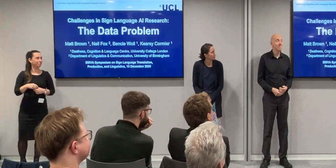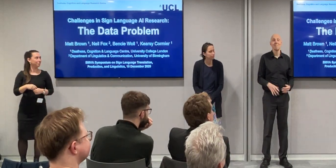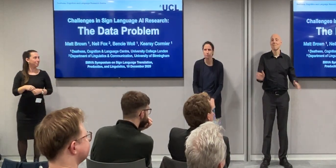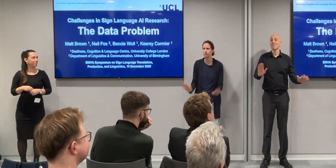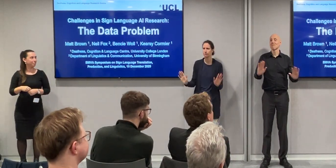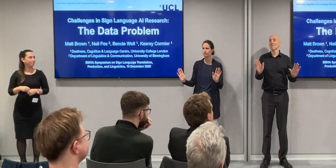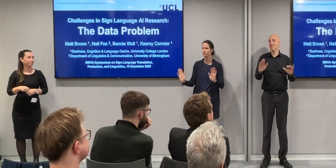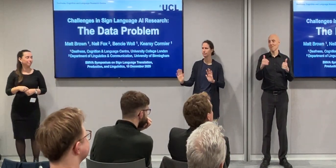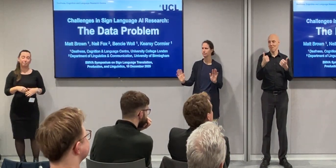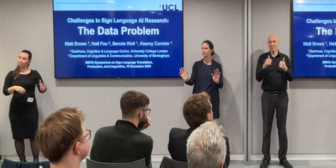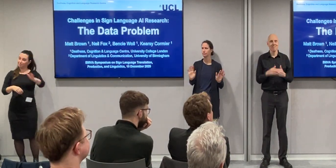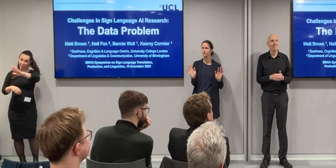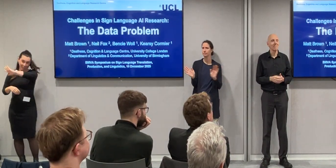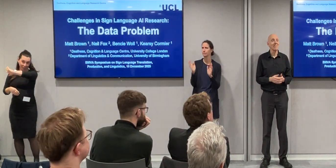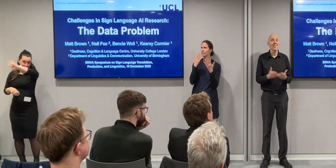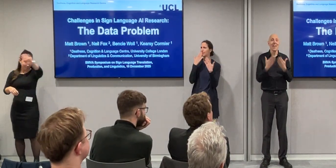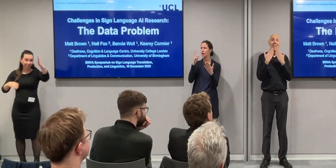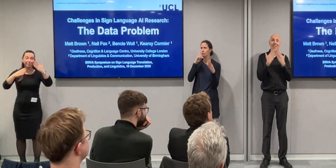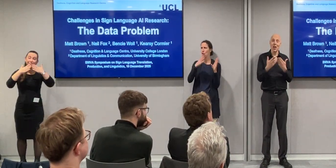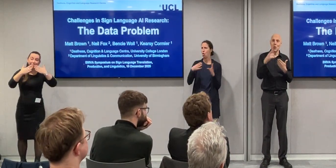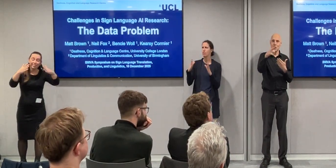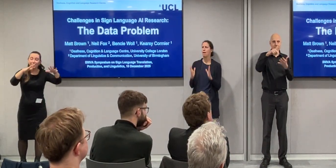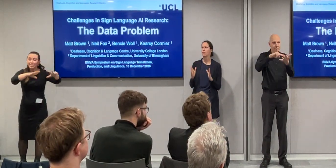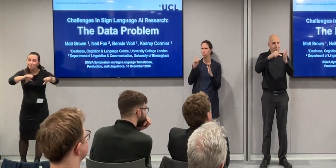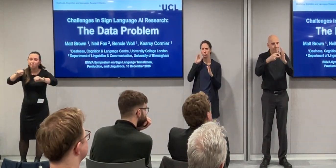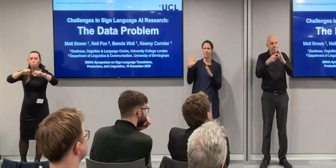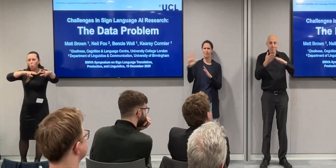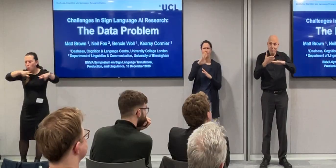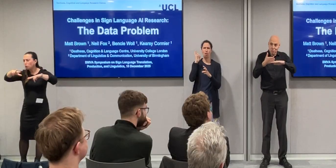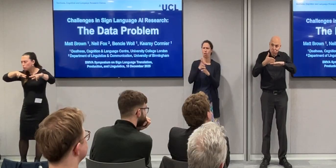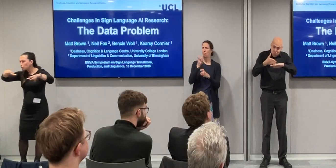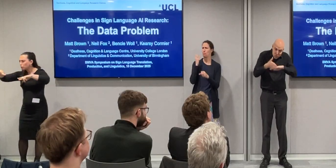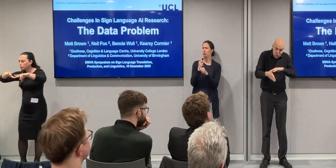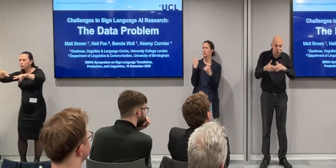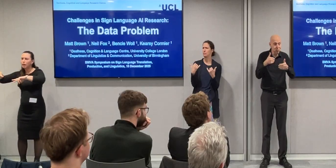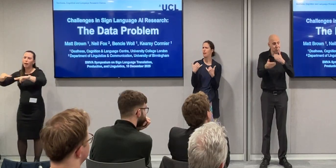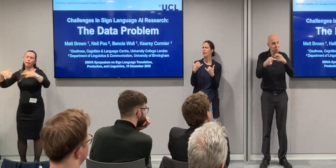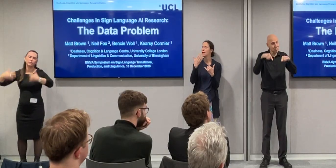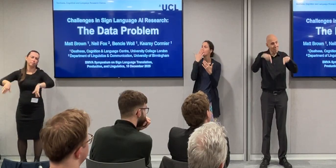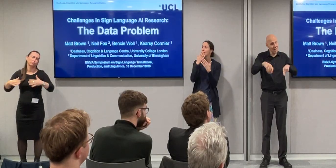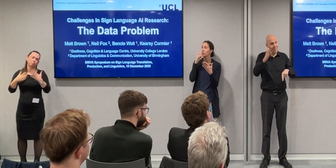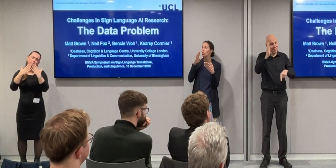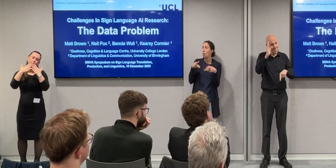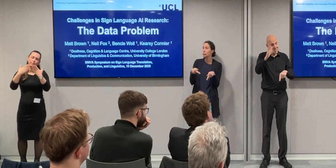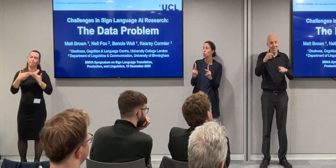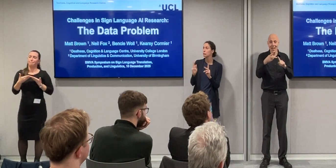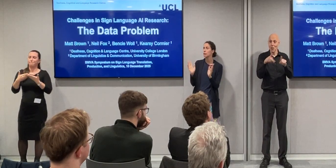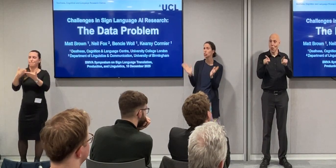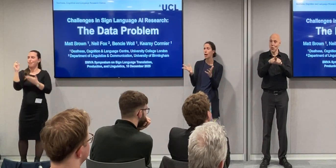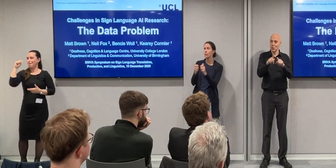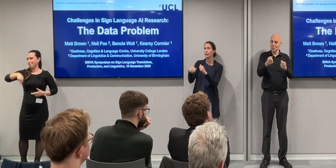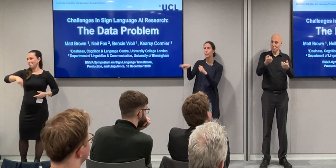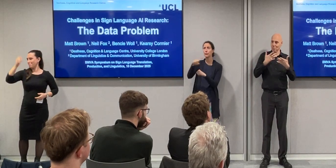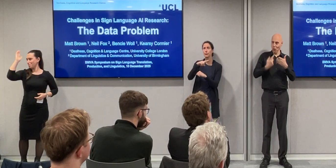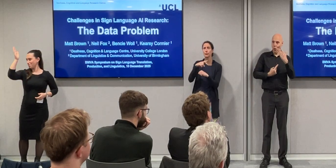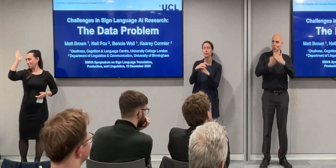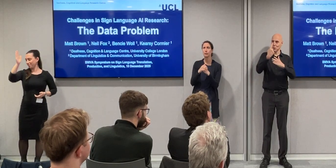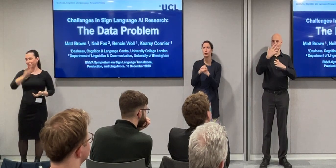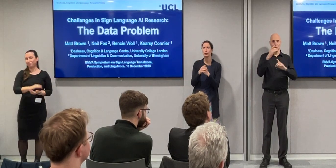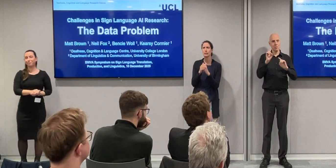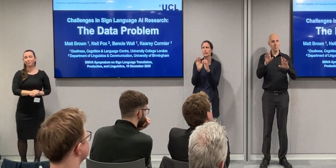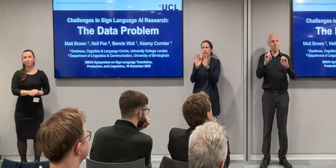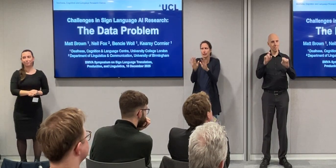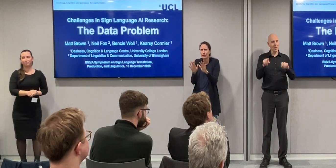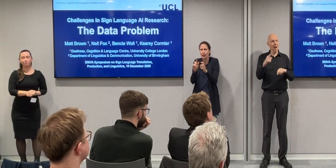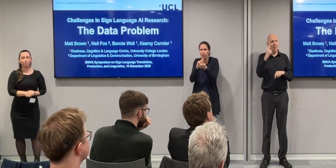Hello, everyone. Thank you very much to the organisers for all of their hard work today, and thank you for the opportunity to talk to you. Slight change